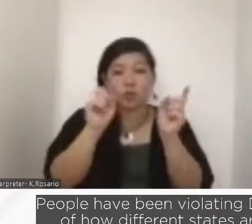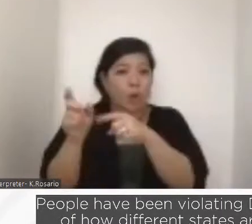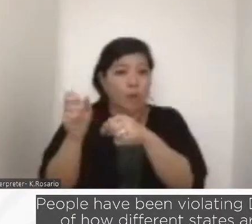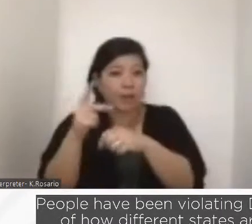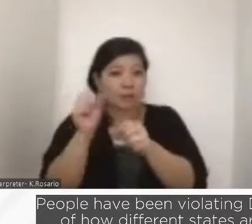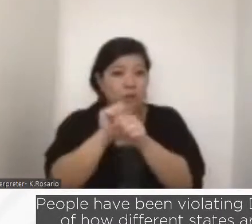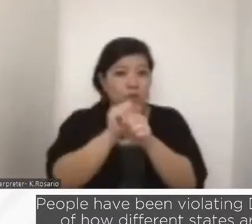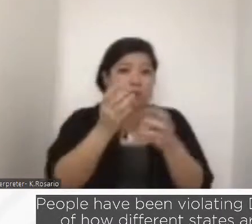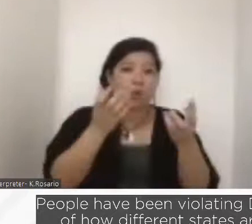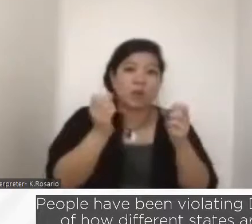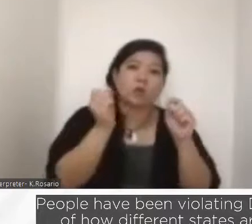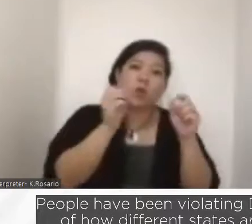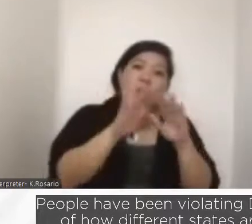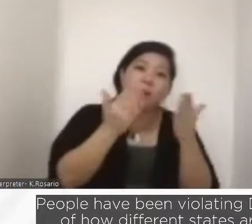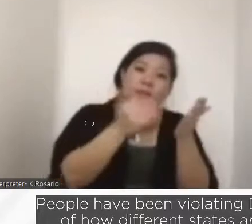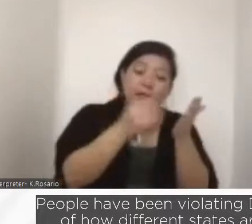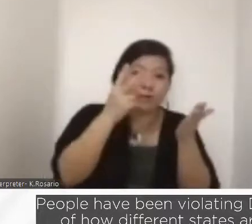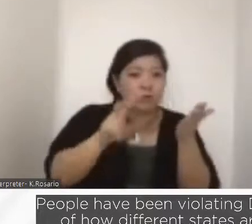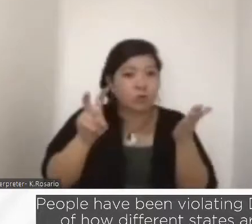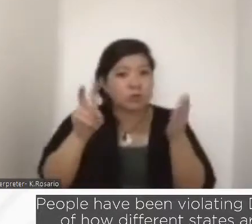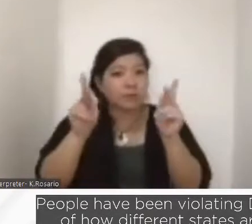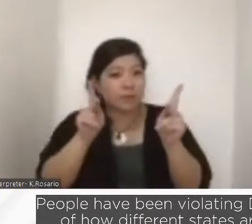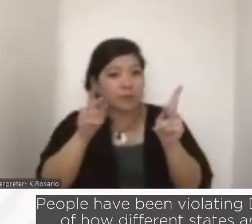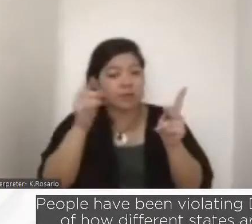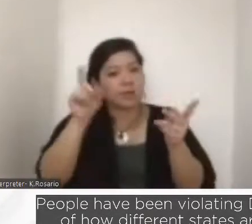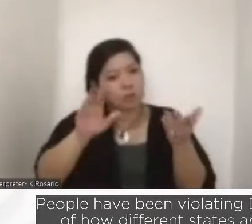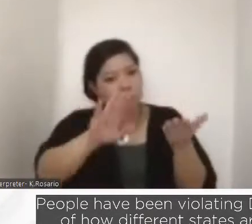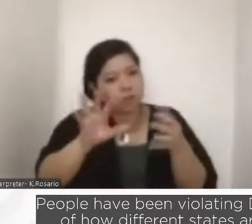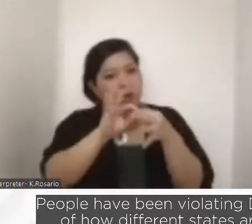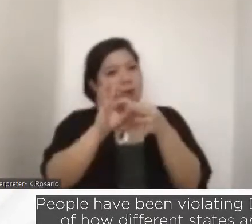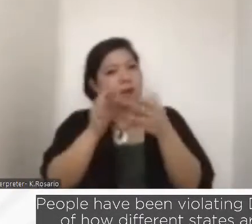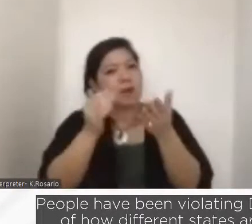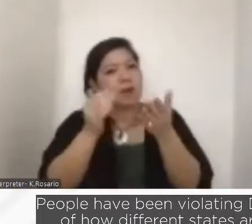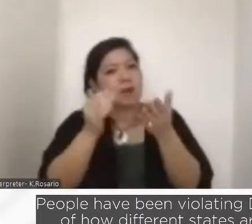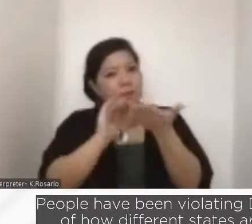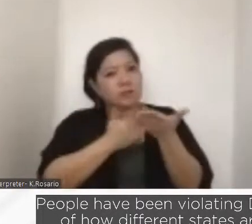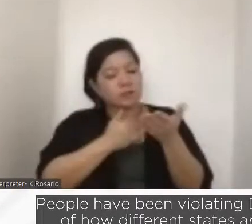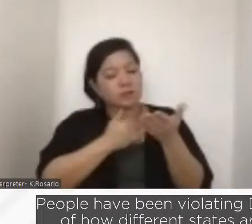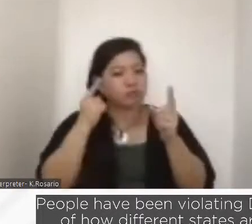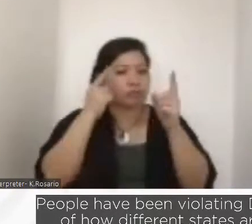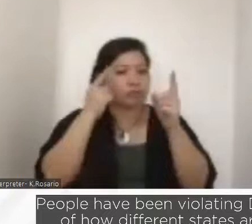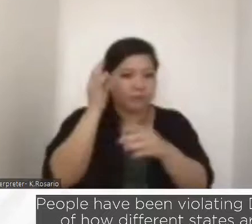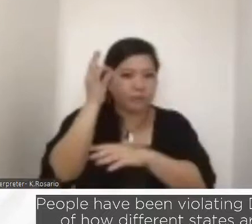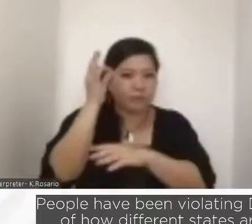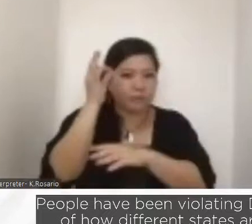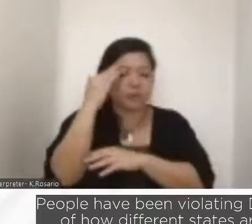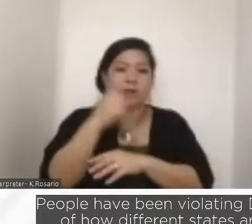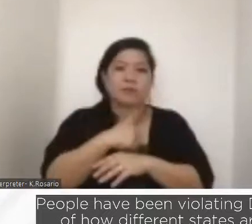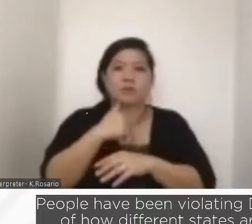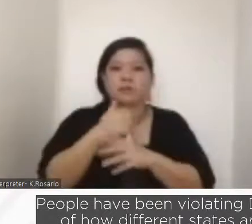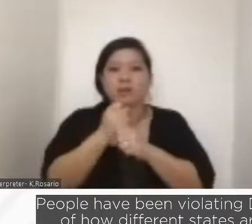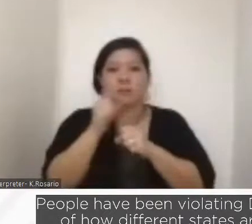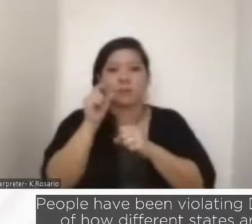open again for tourism. And they just need your cooperation to help us get there. So I'm sorry for getting a little